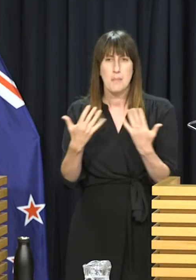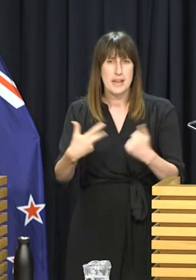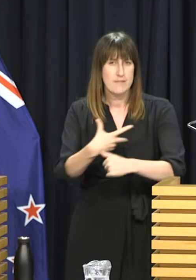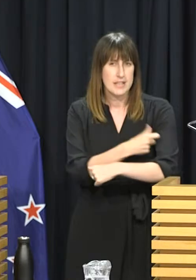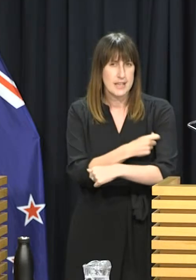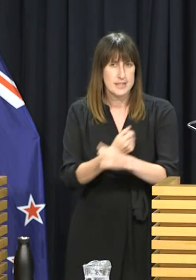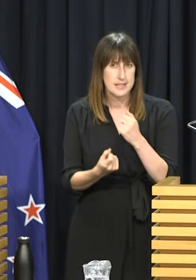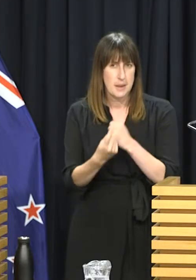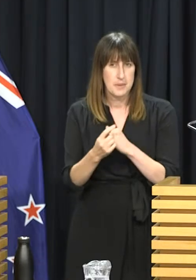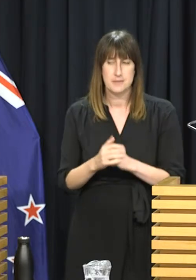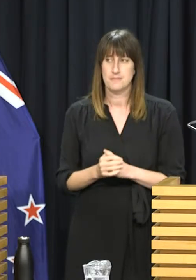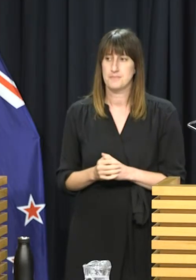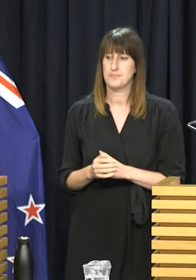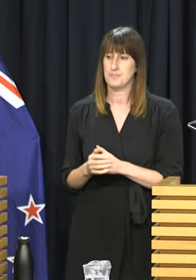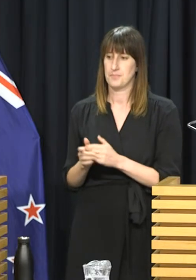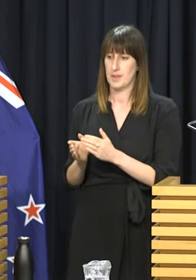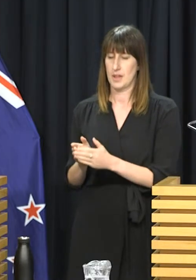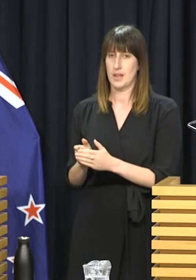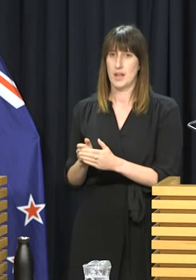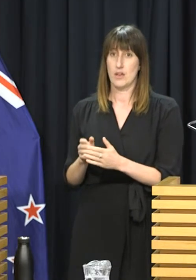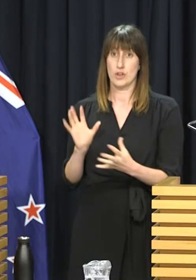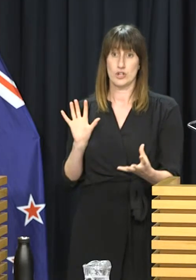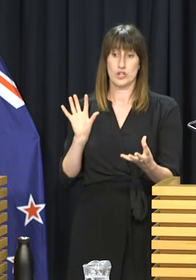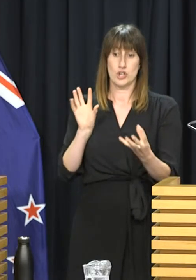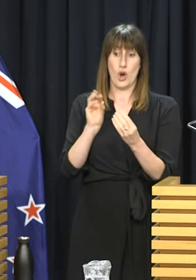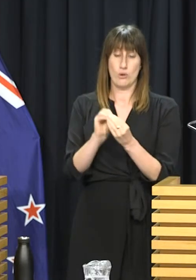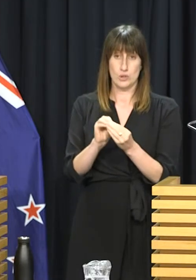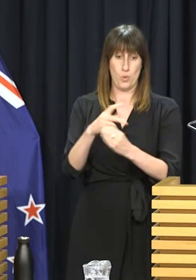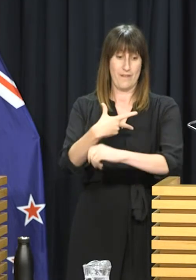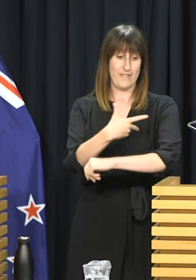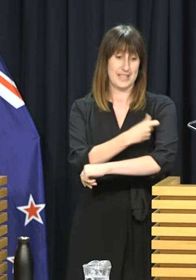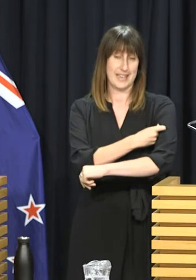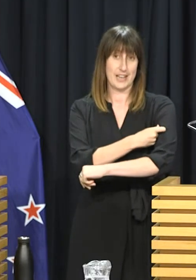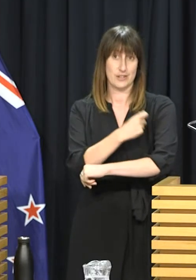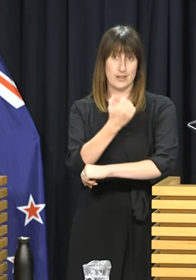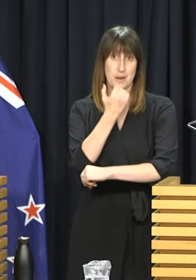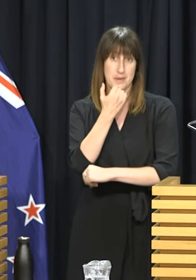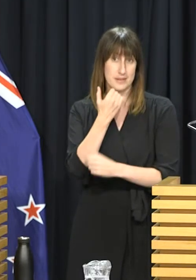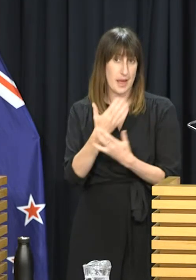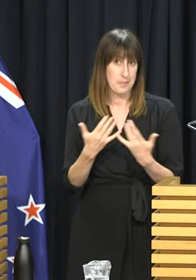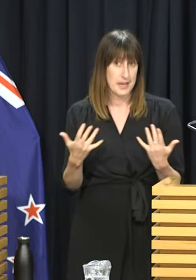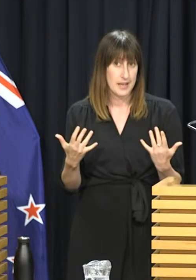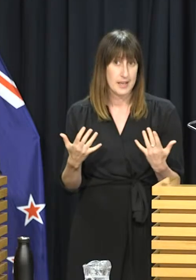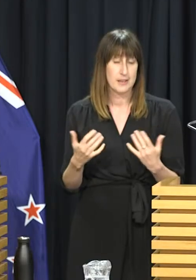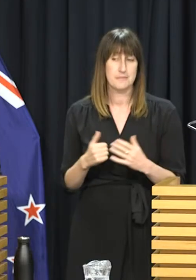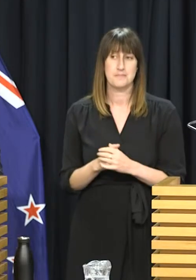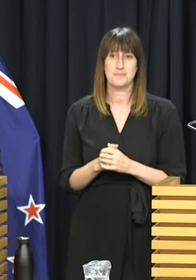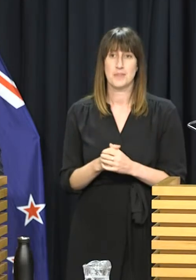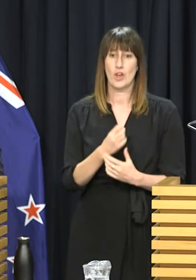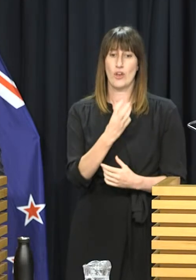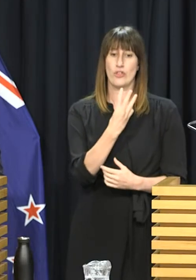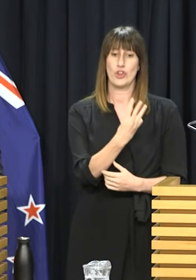recent numbers I have in terms of total vaccination, we have now administered